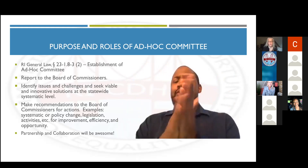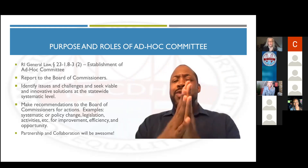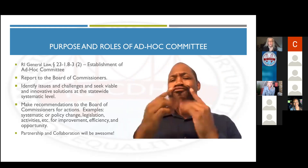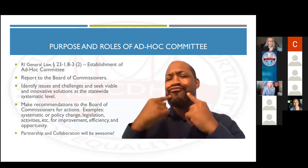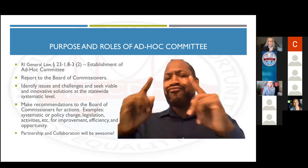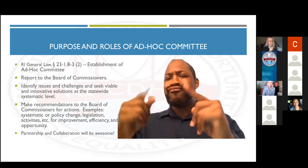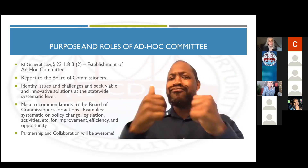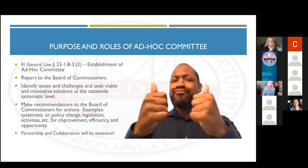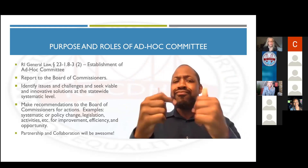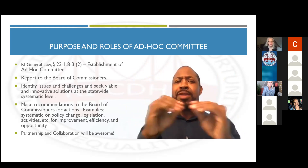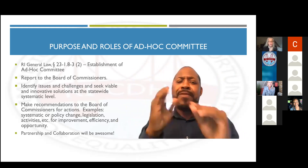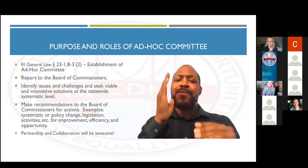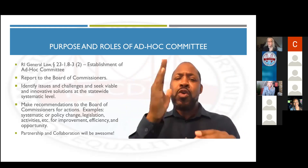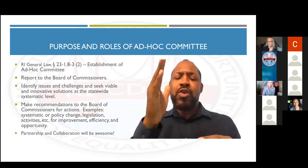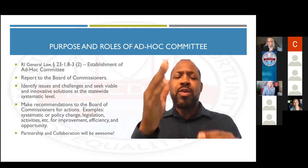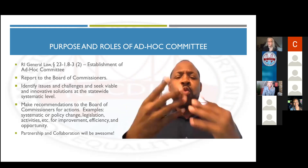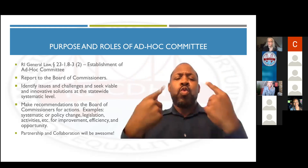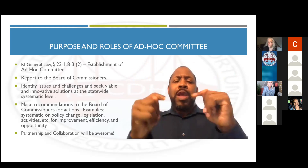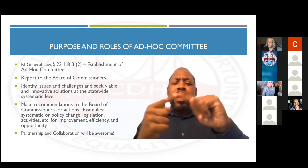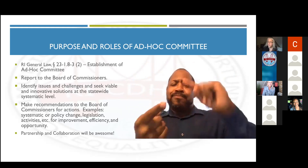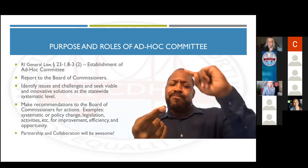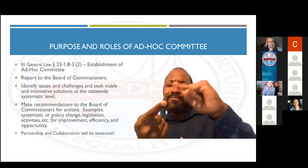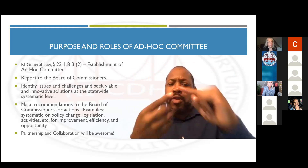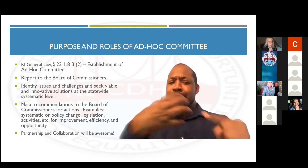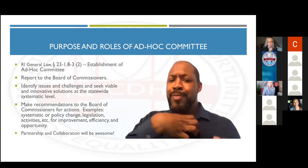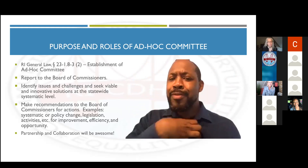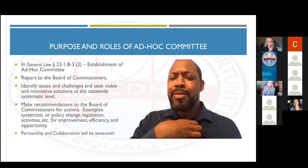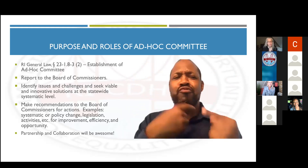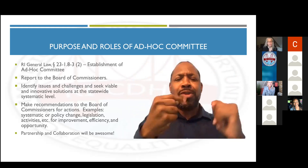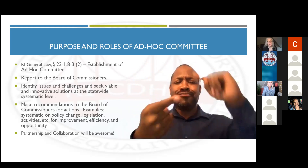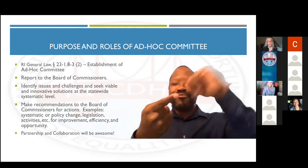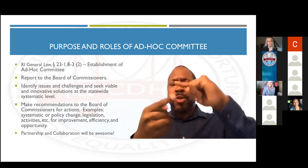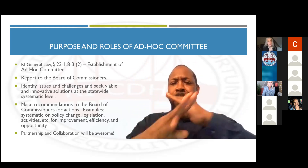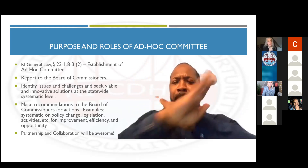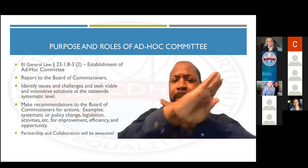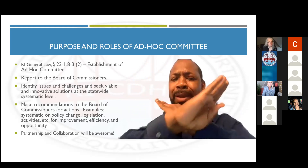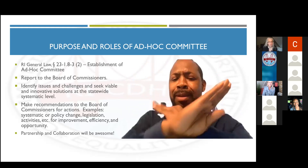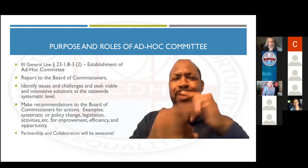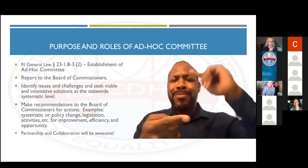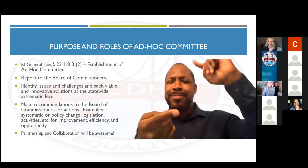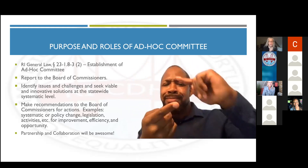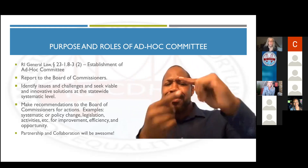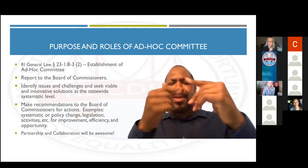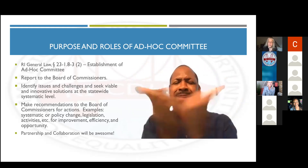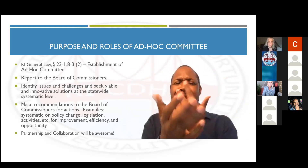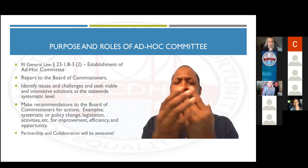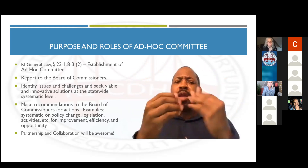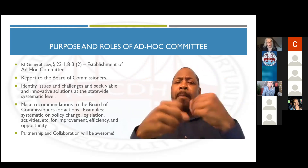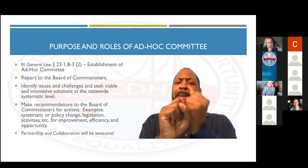to make the interpretive referral service effective and successful in the future, to cut down on complaints and barriers,